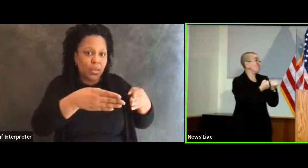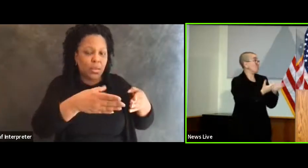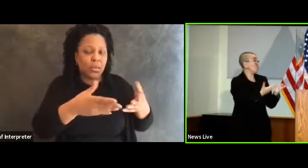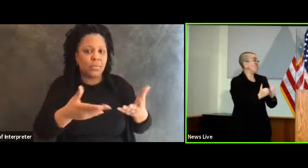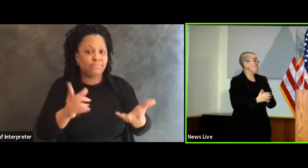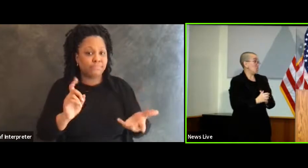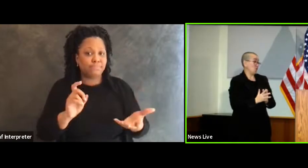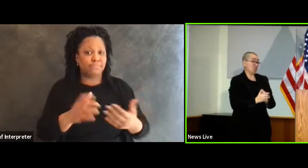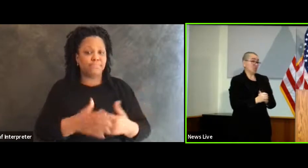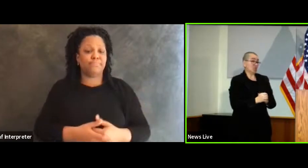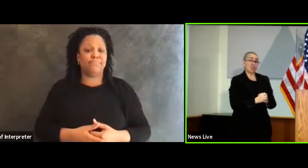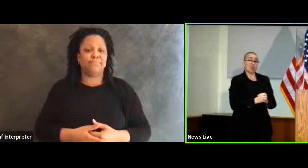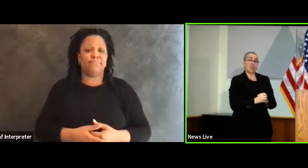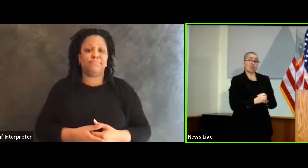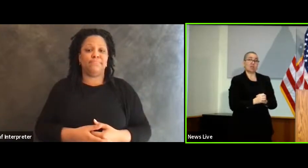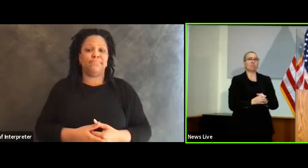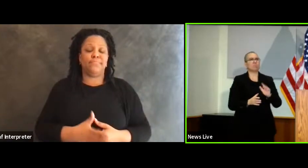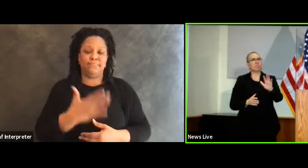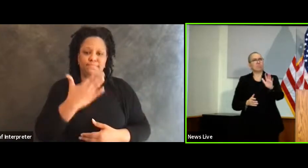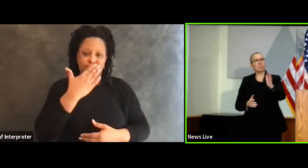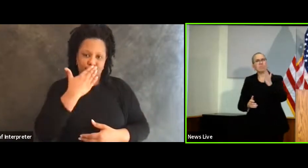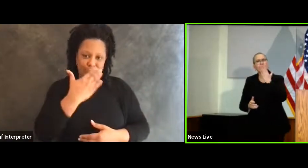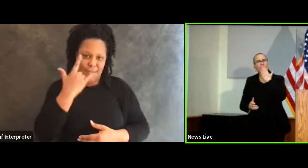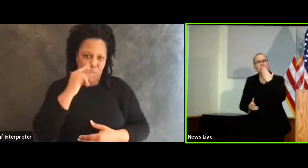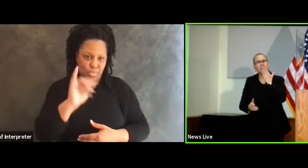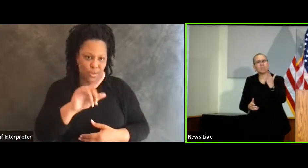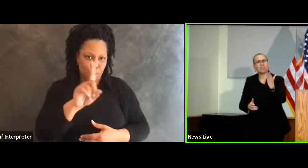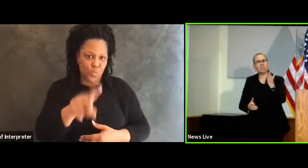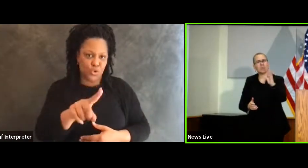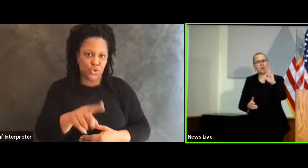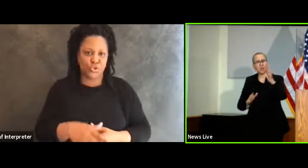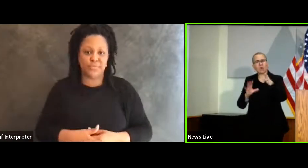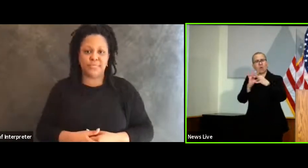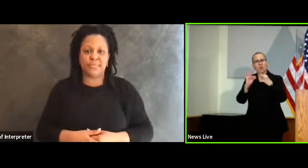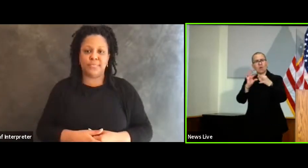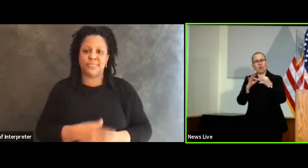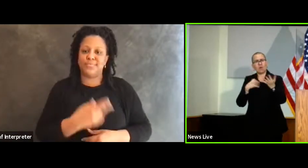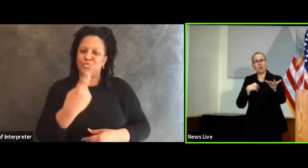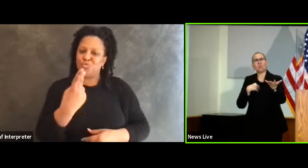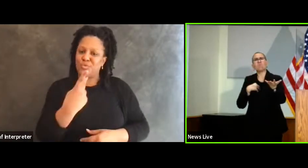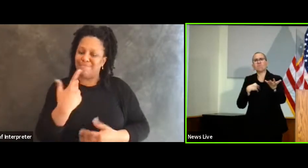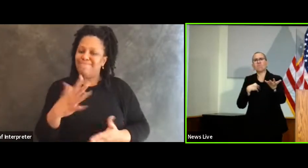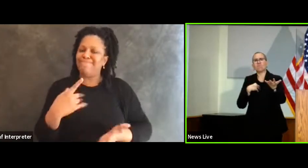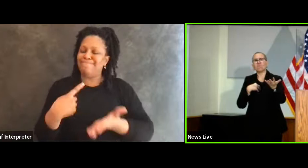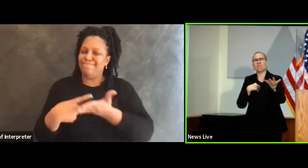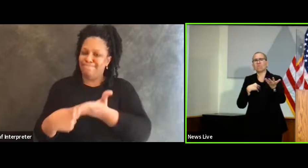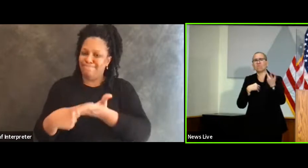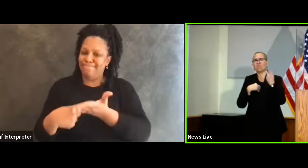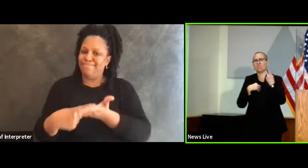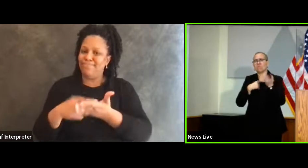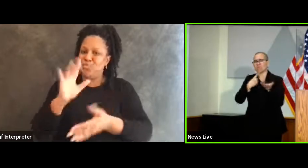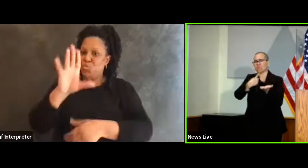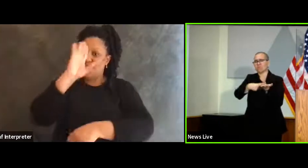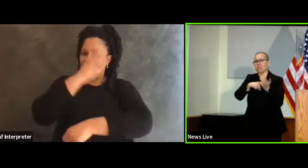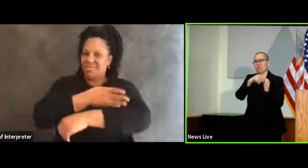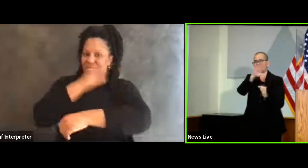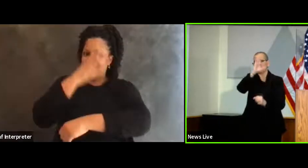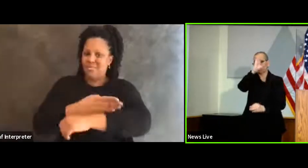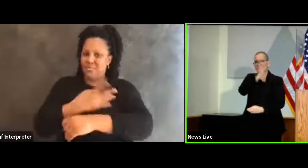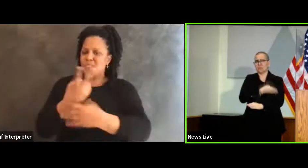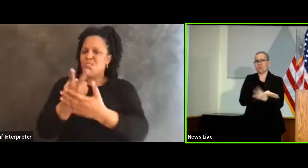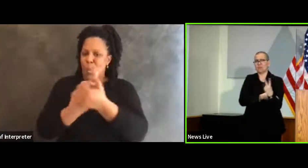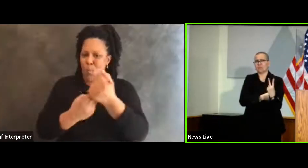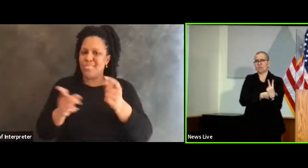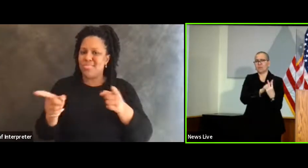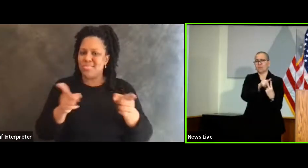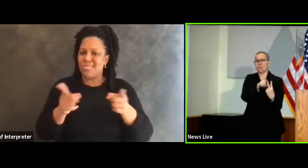for that question and observation. You and I have spoken about your sons and my continued wishes